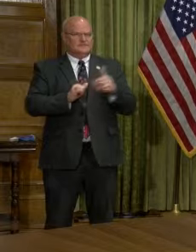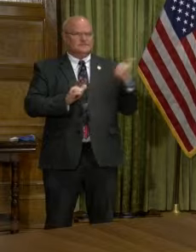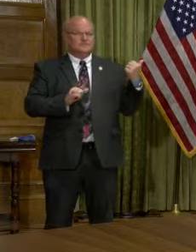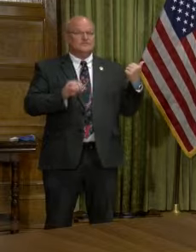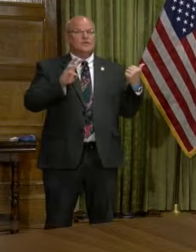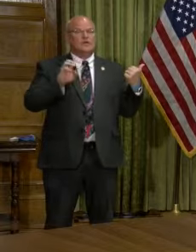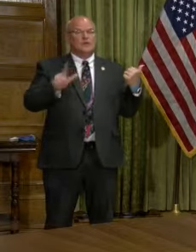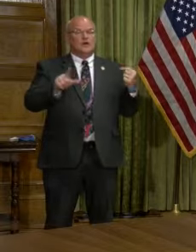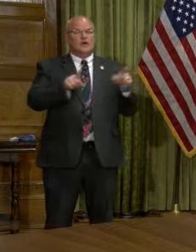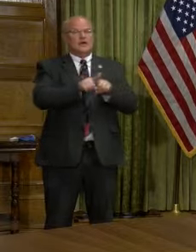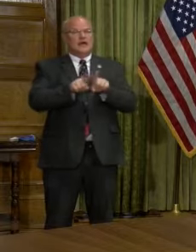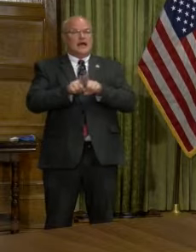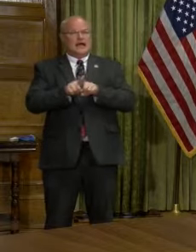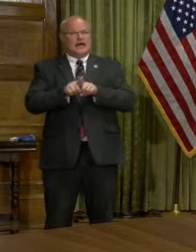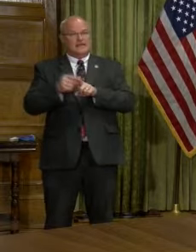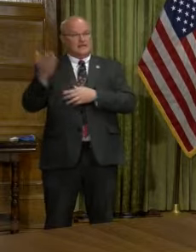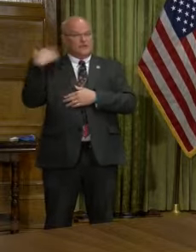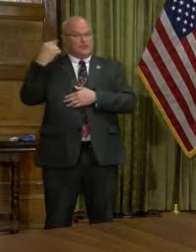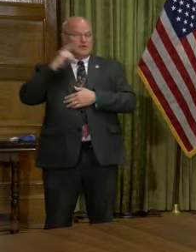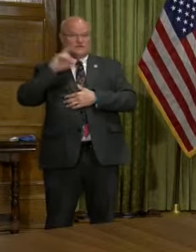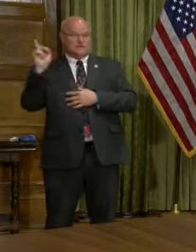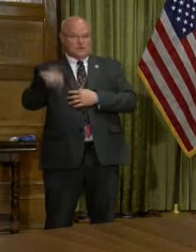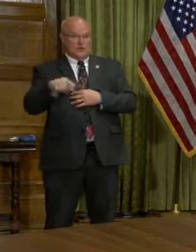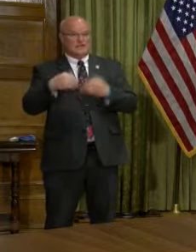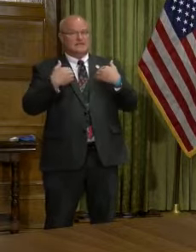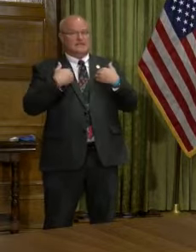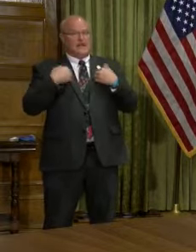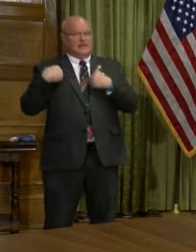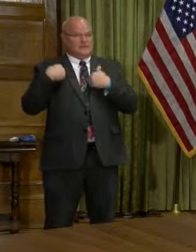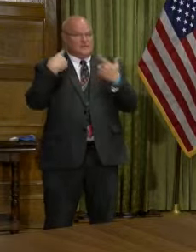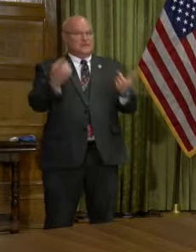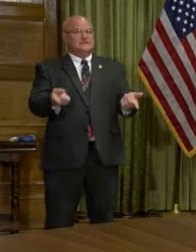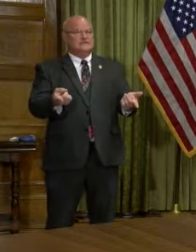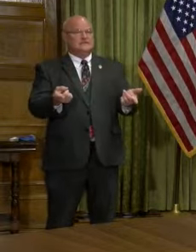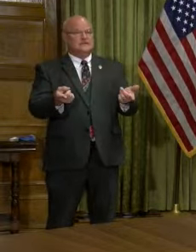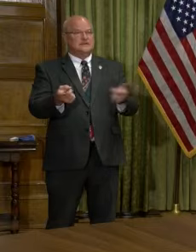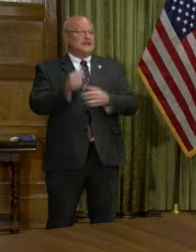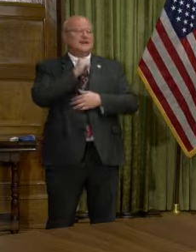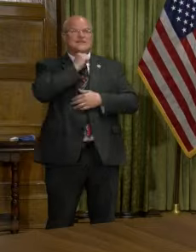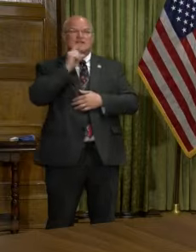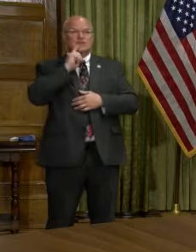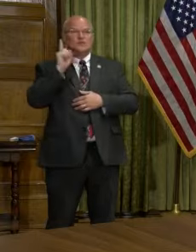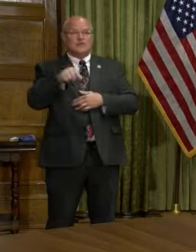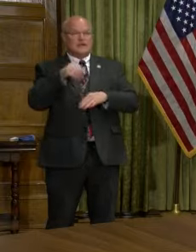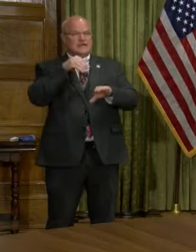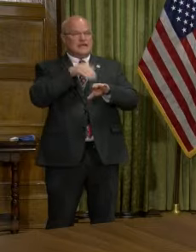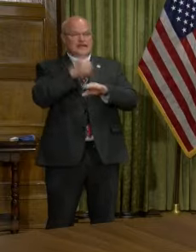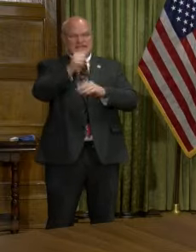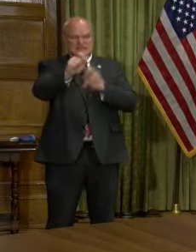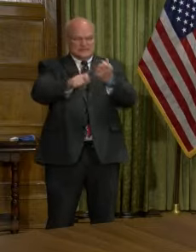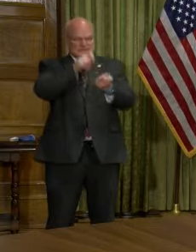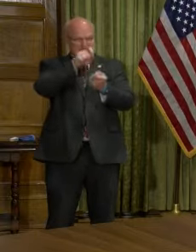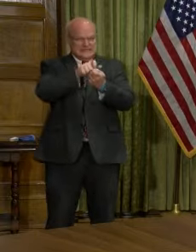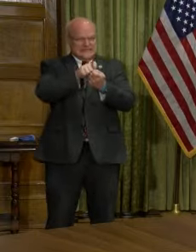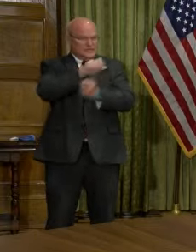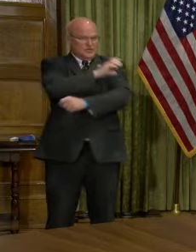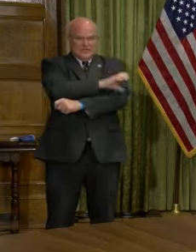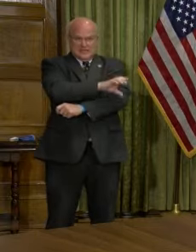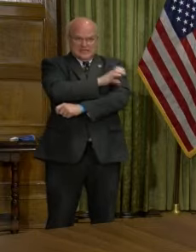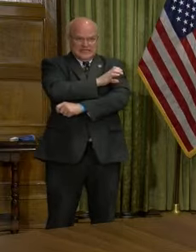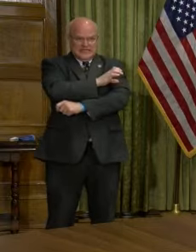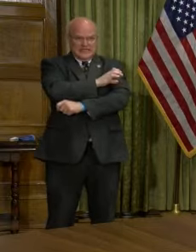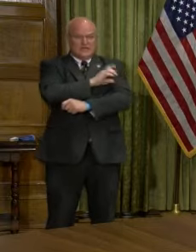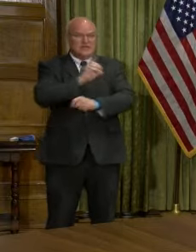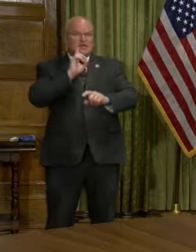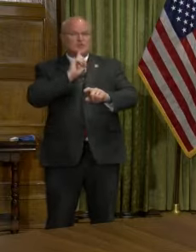to? Well, as the previous directives have been, they're not directed at any particular clinic. They're